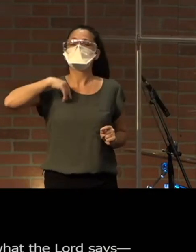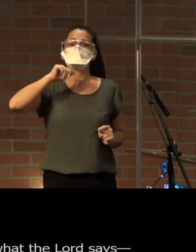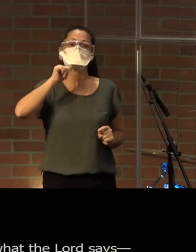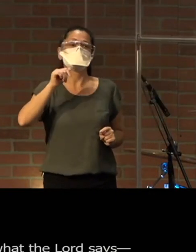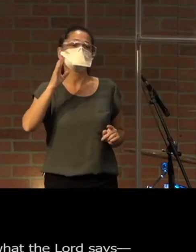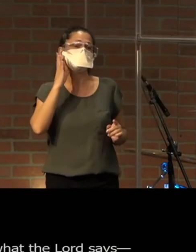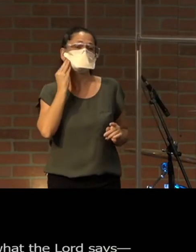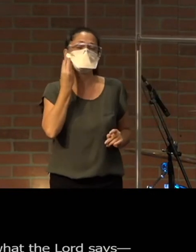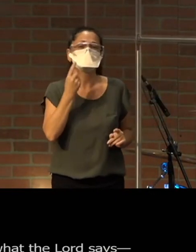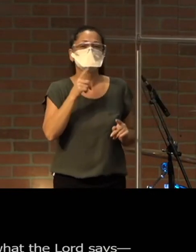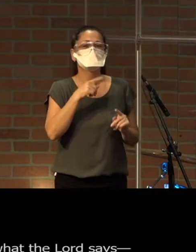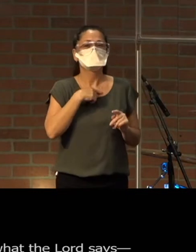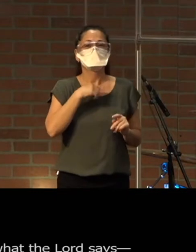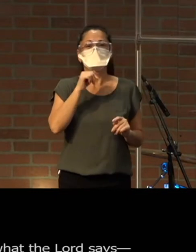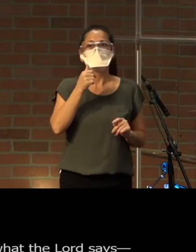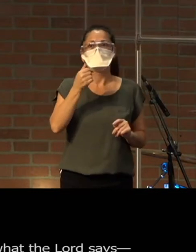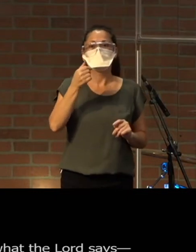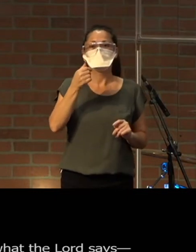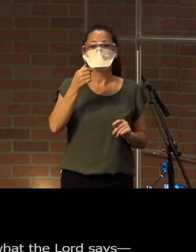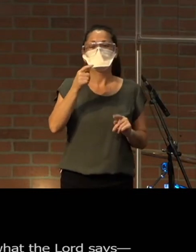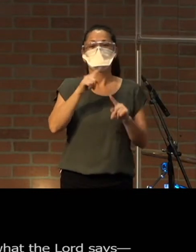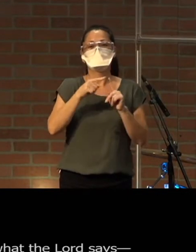clever, but I'm God's.